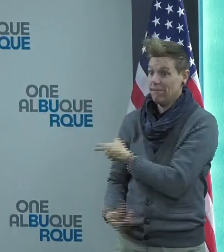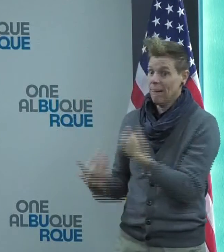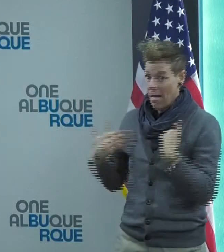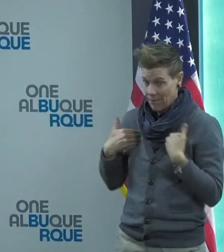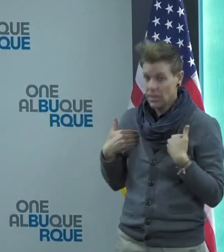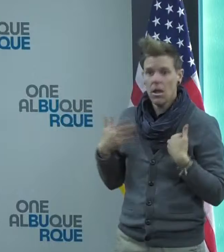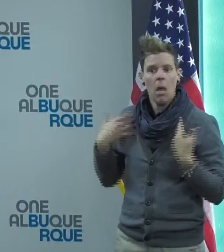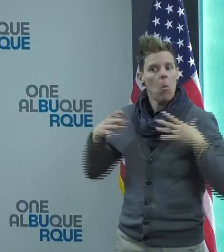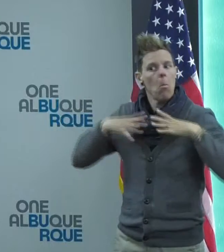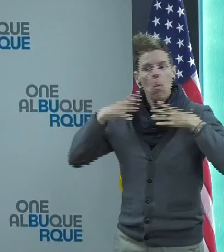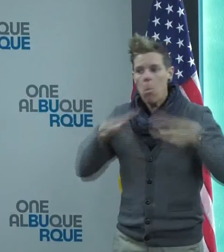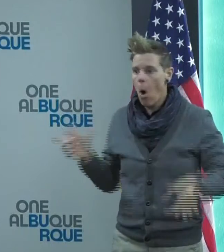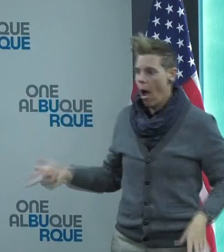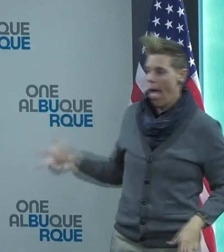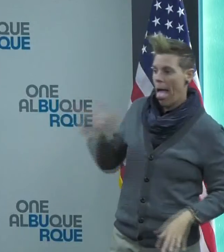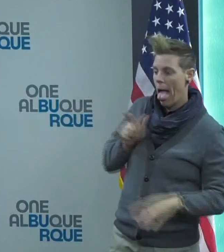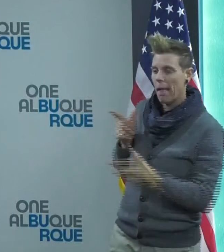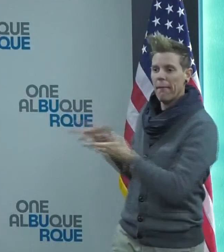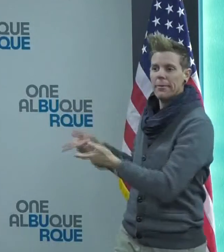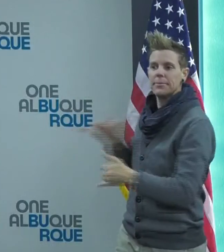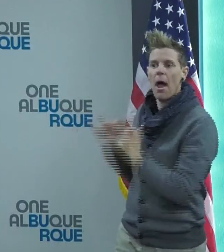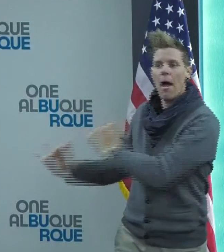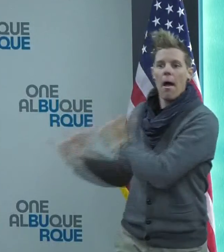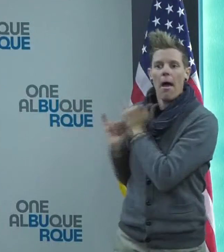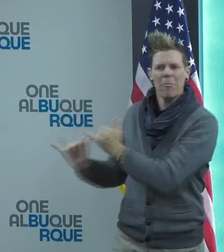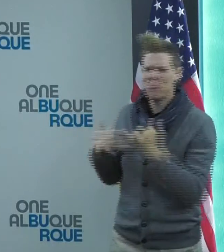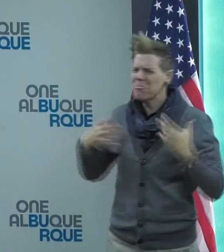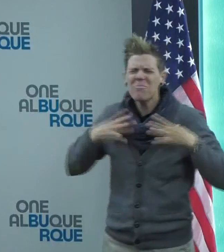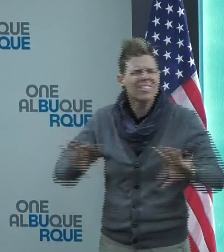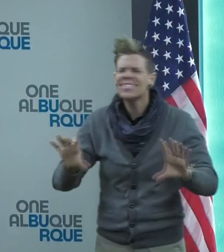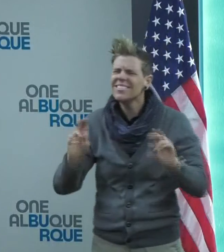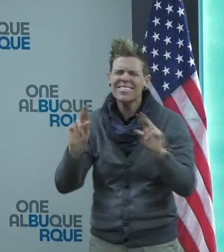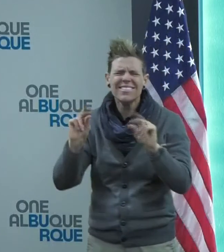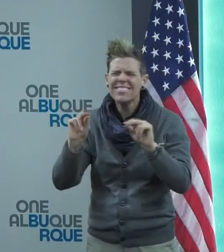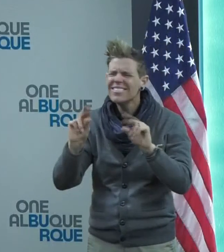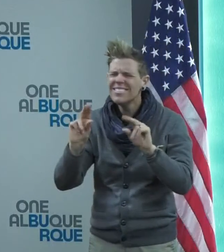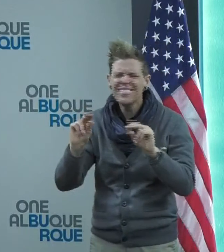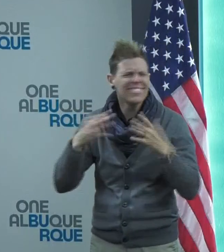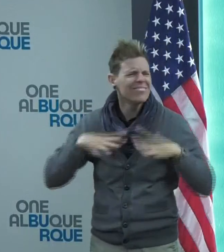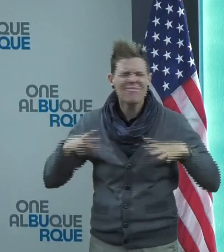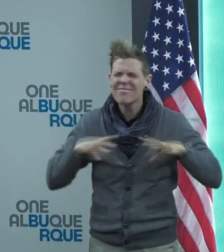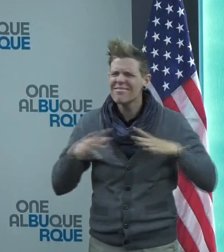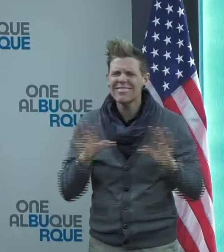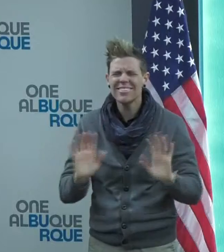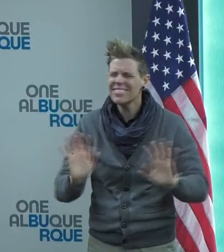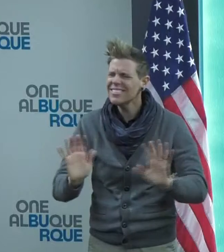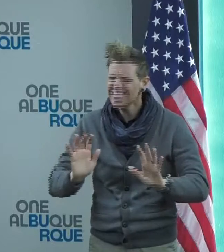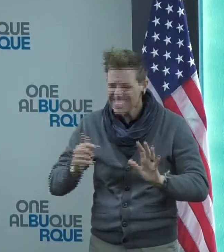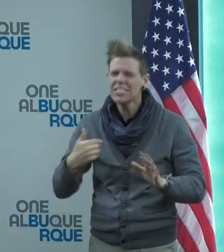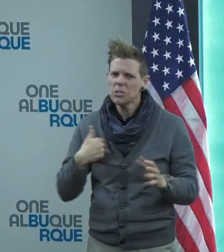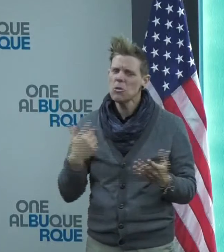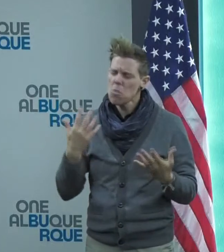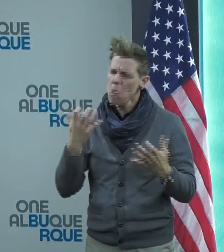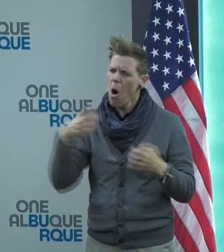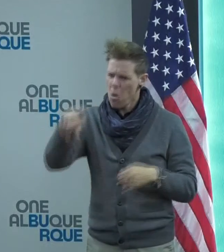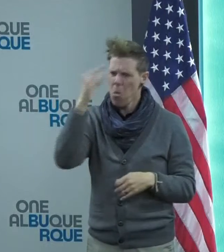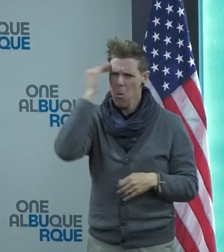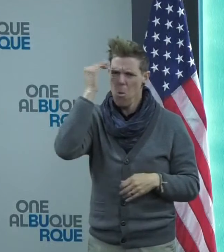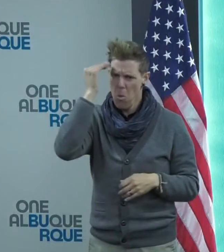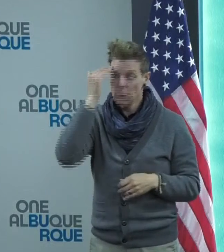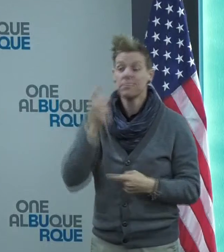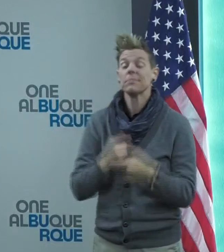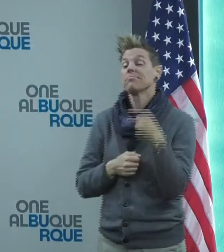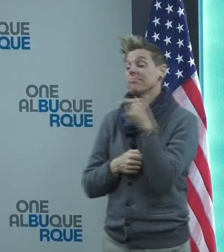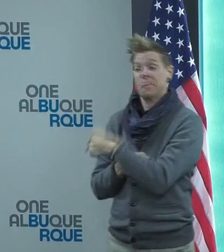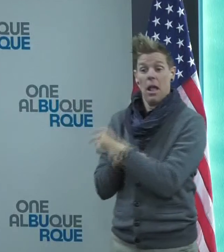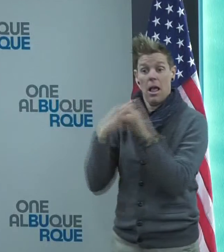never want us to be El Paso, and especially in this case. But obviously, you have to do what you have to do in El Paso right now is just